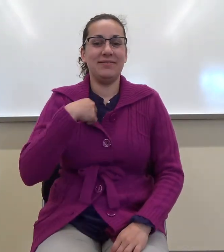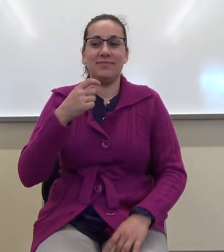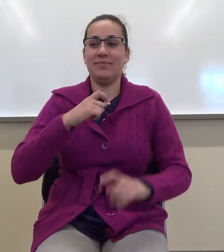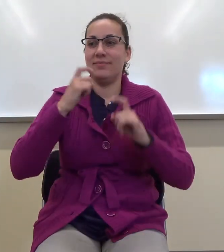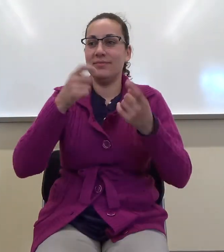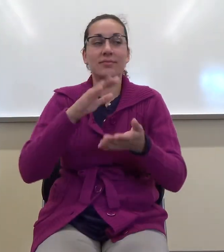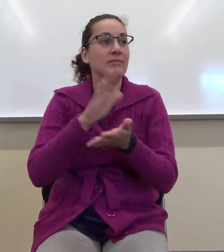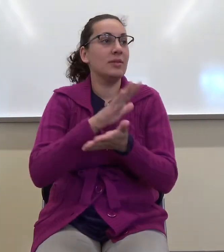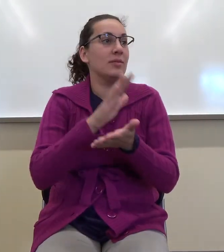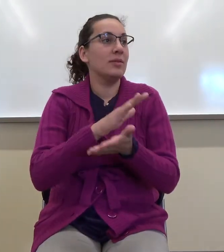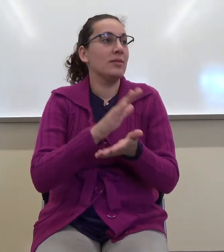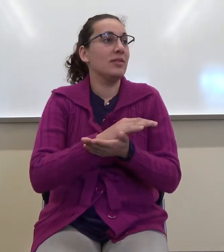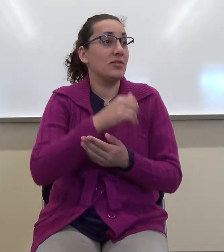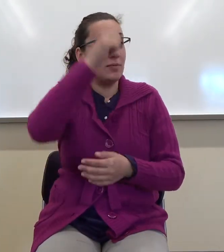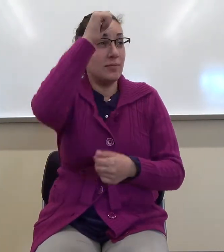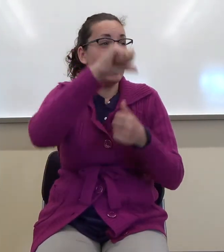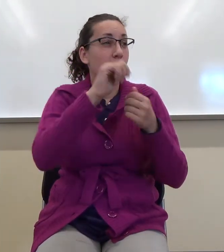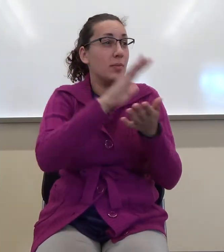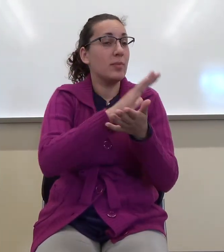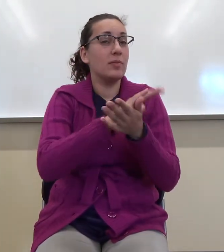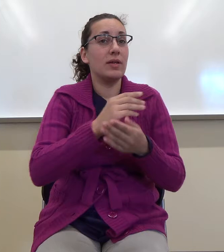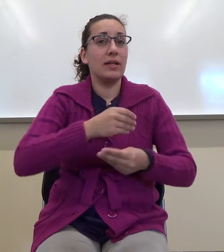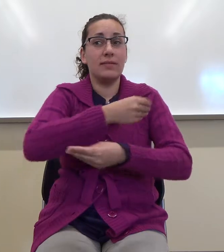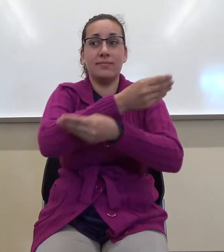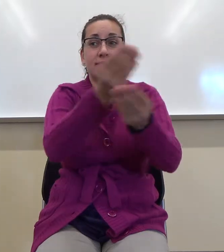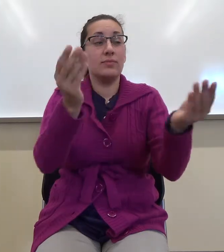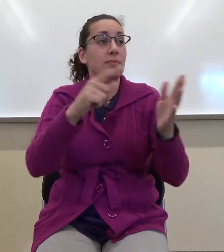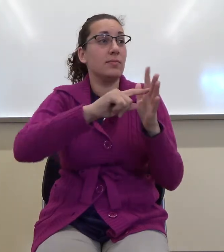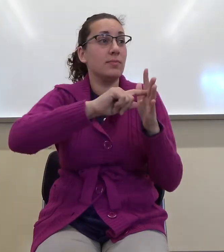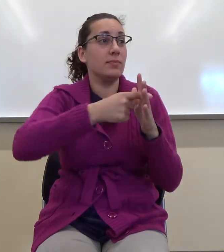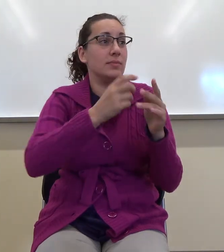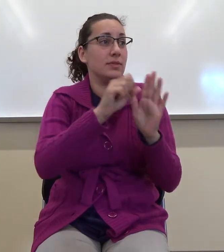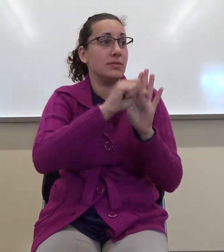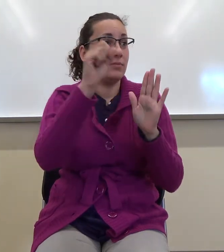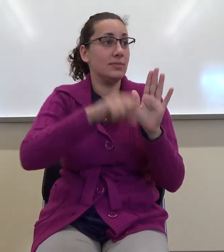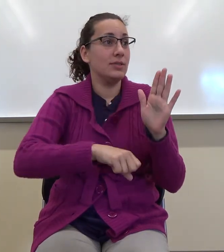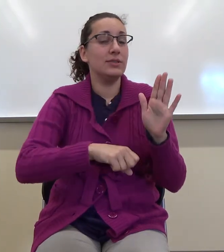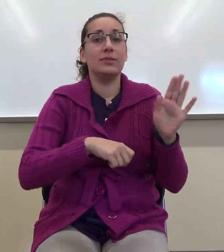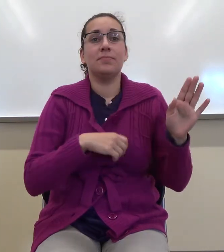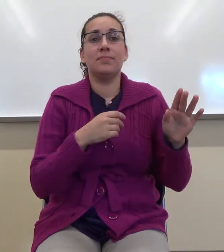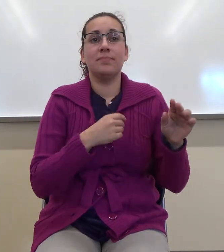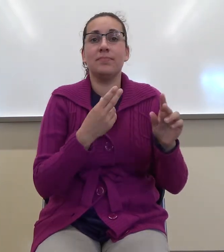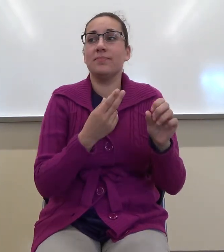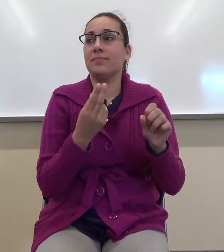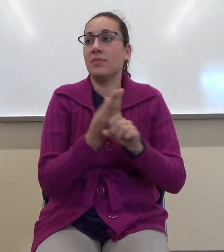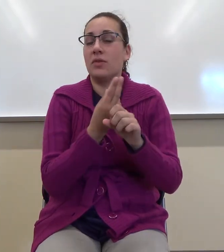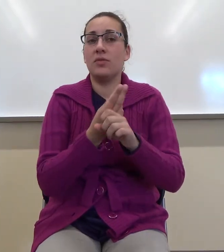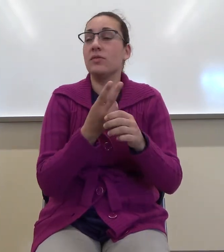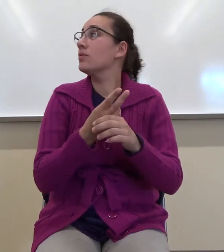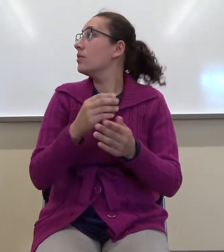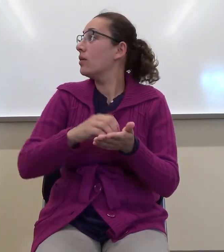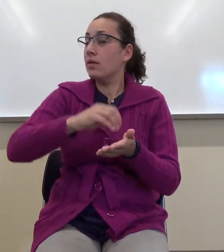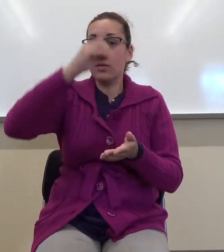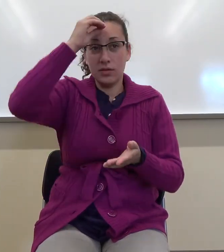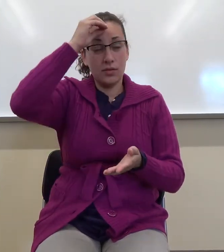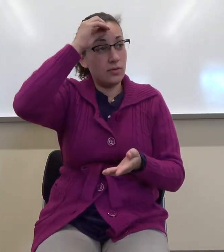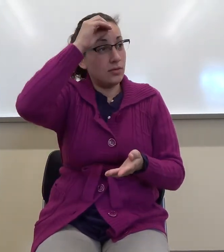the semester, and that we use to start learning how to